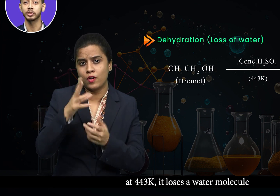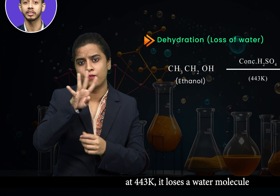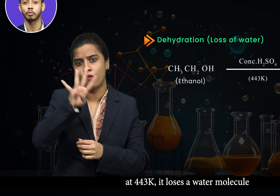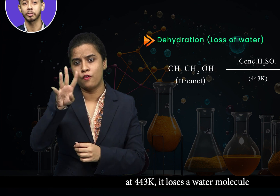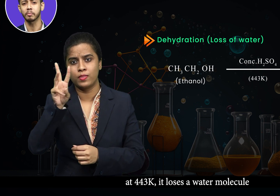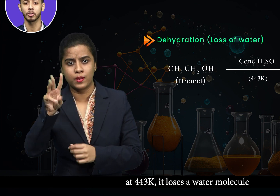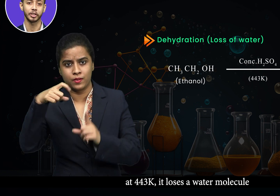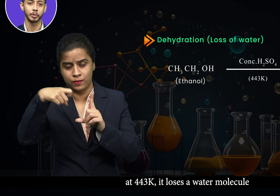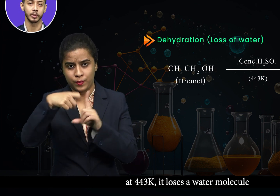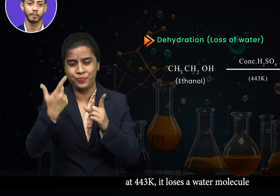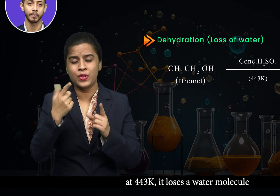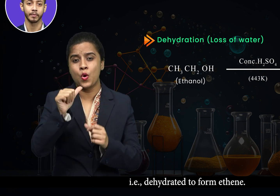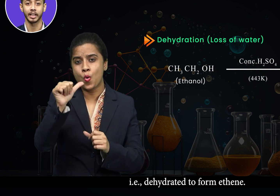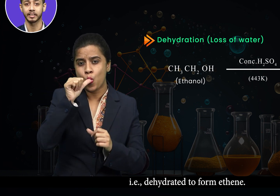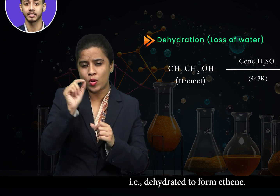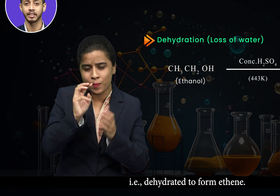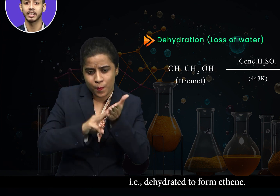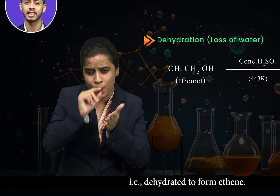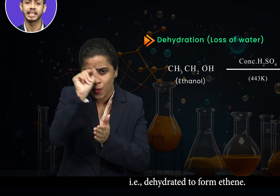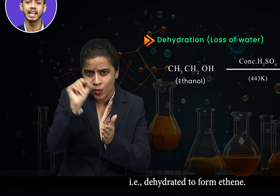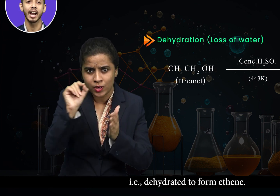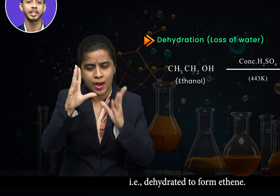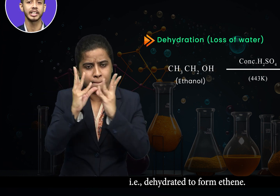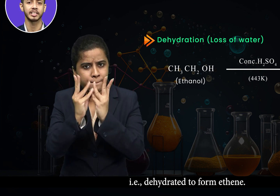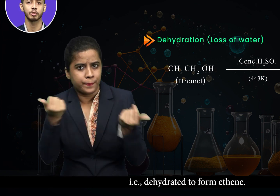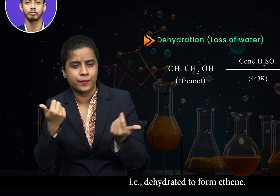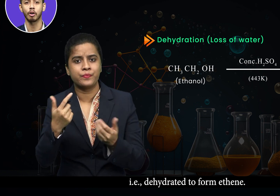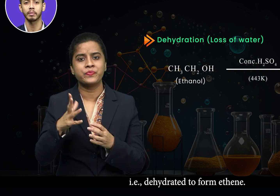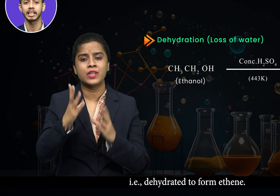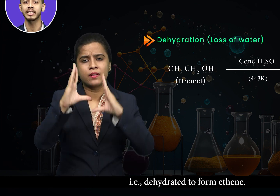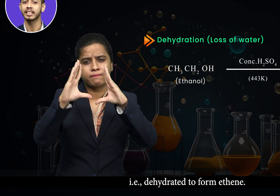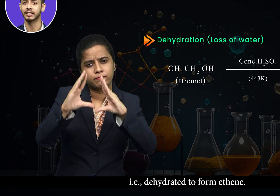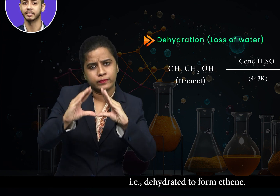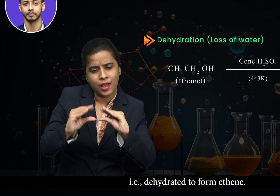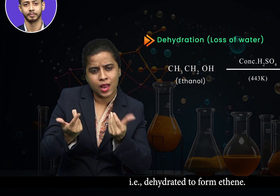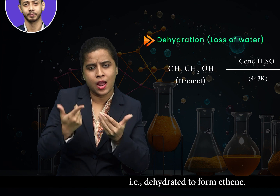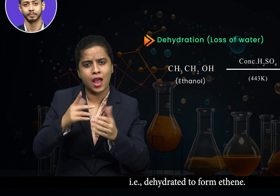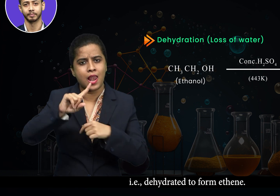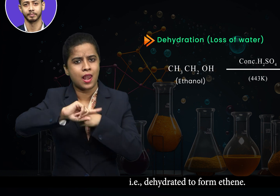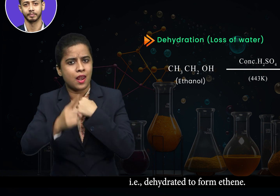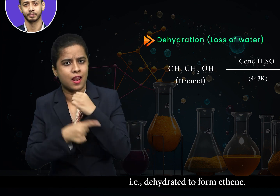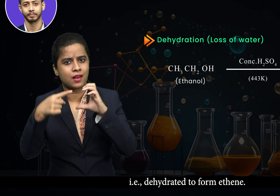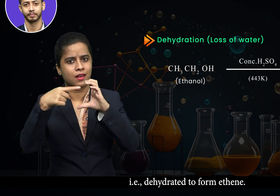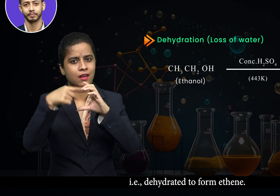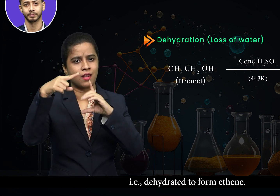it loses a water molecule, that is dehydrated to form ethene.